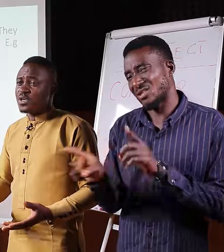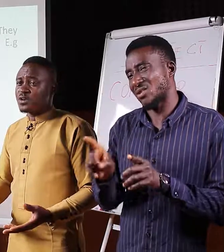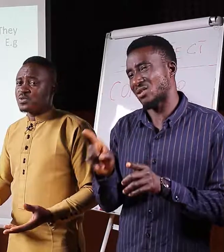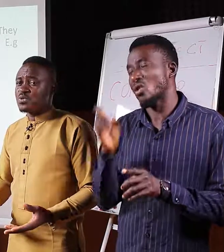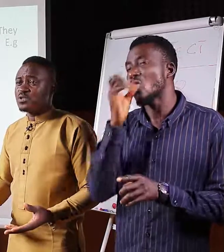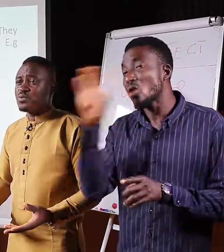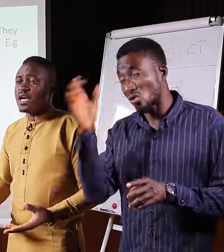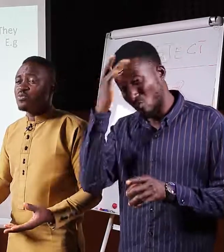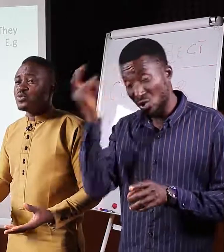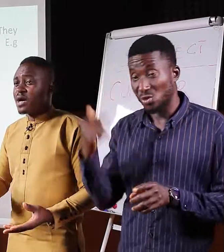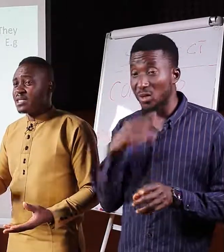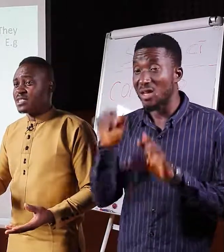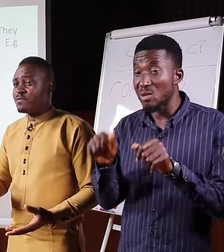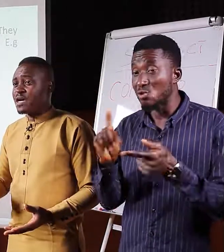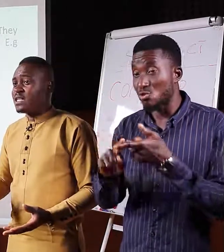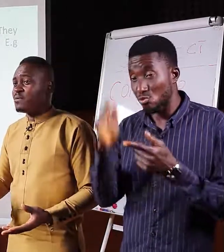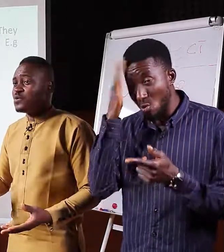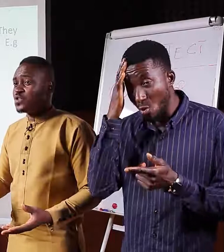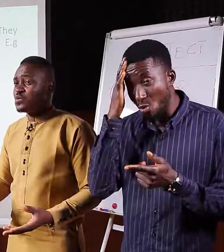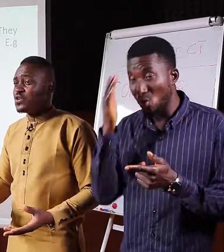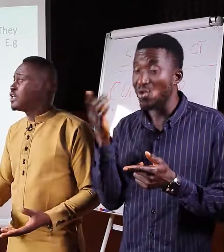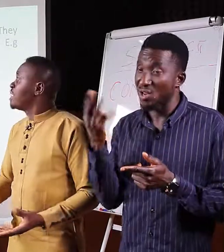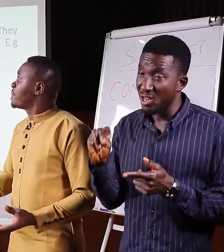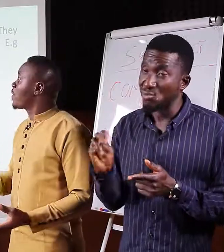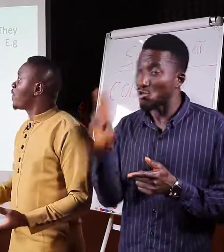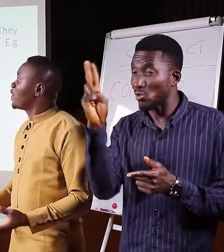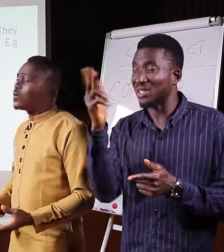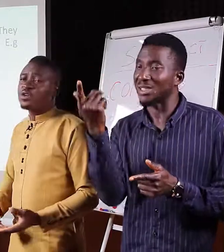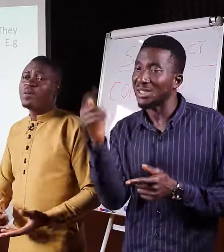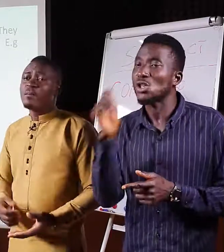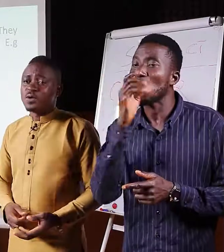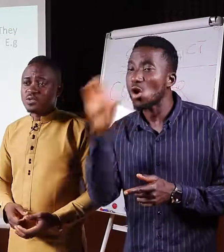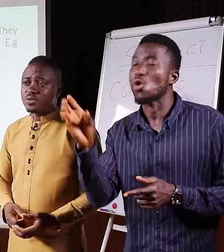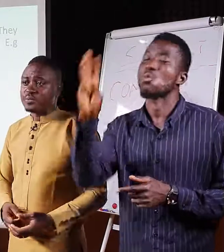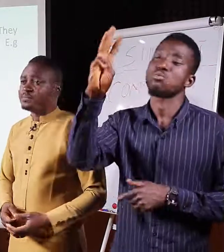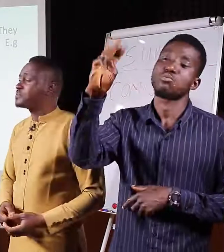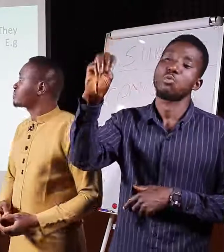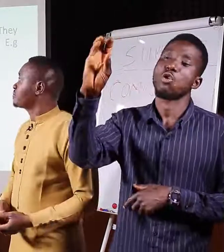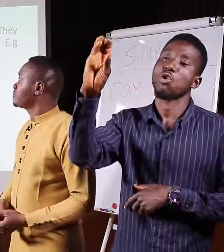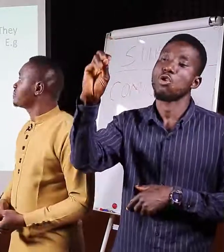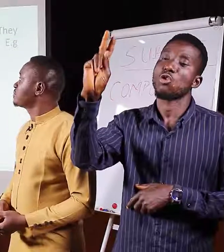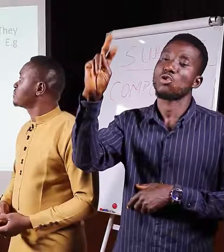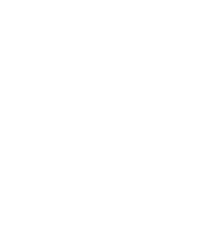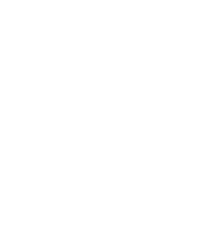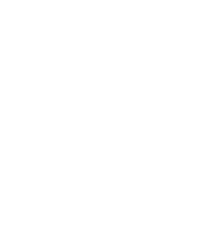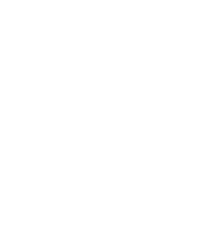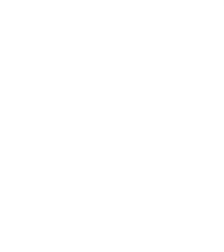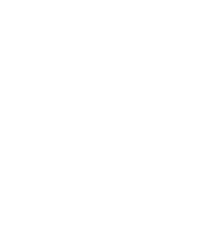on, because what we are able to identify them using what? The colored monitor.